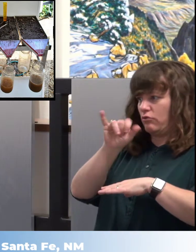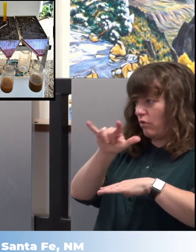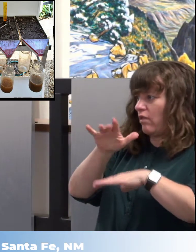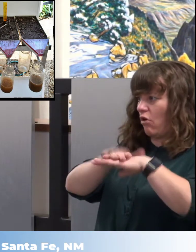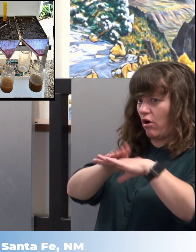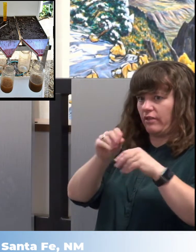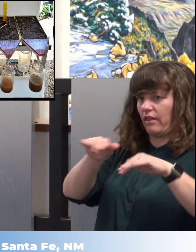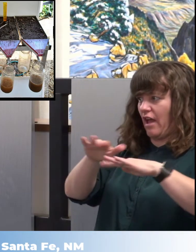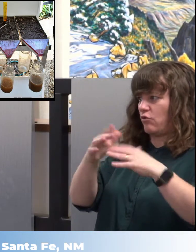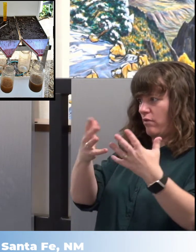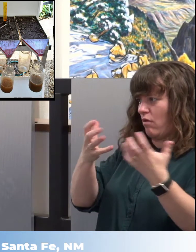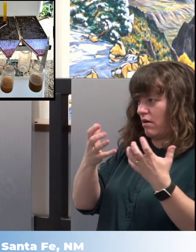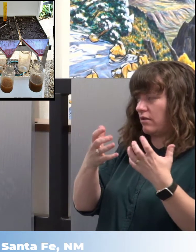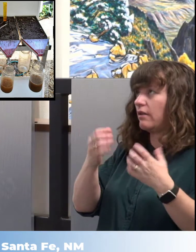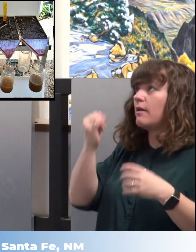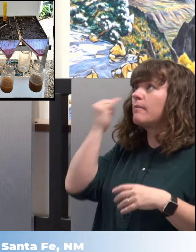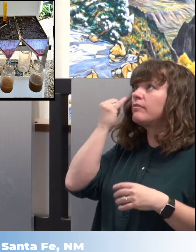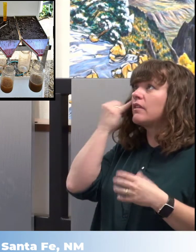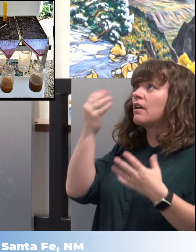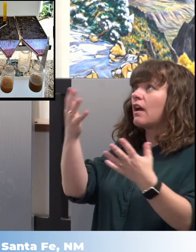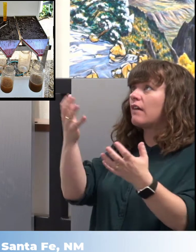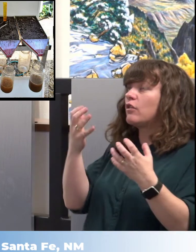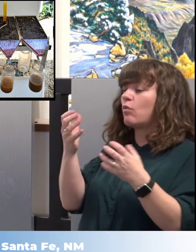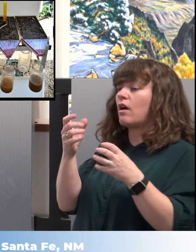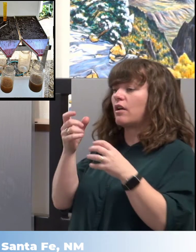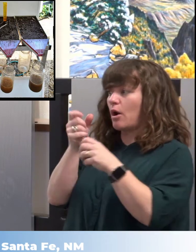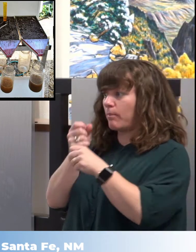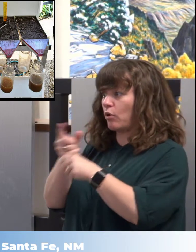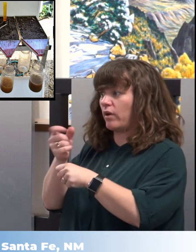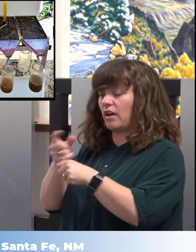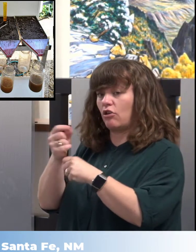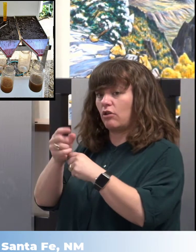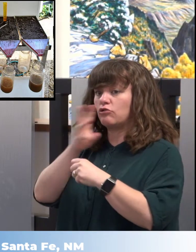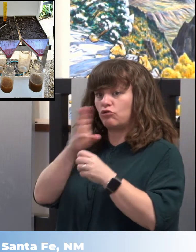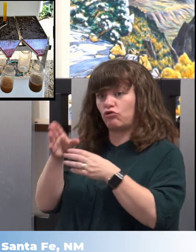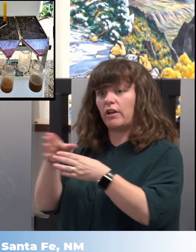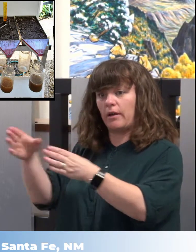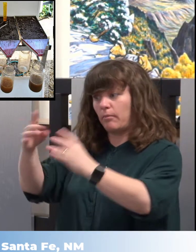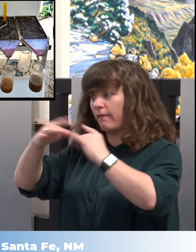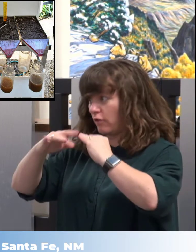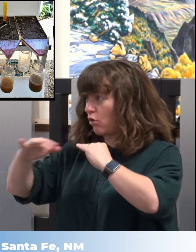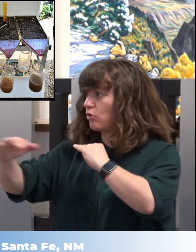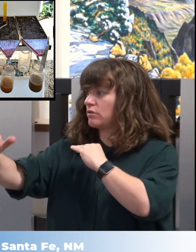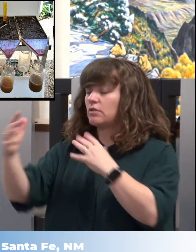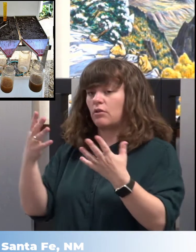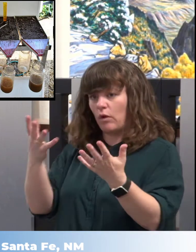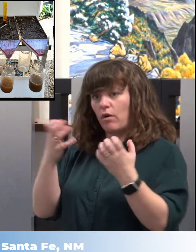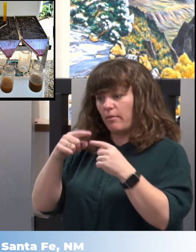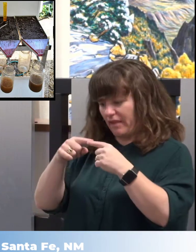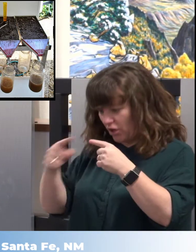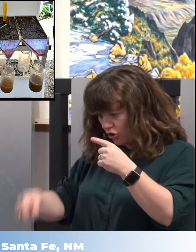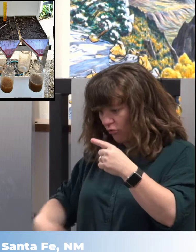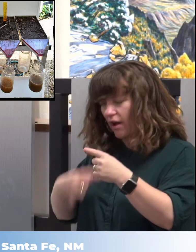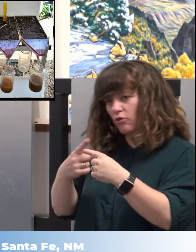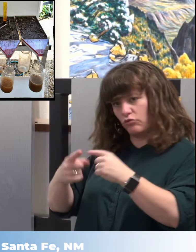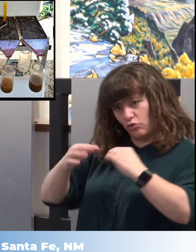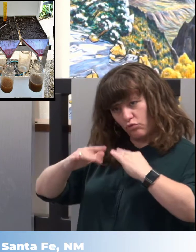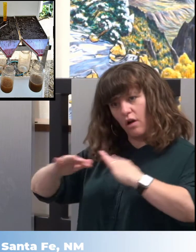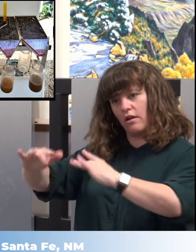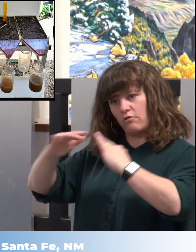And if we want perennial stream flow, if we want our rivers and streams to run all year, as they